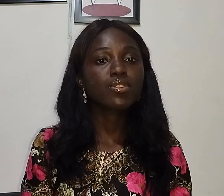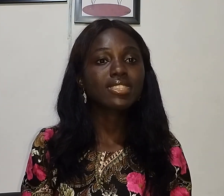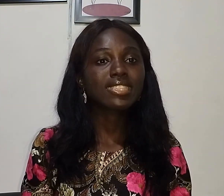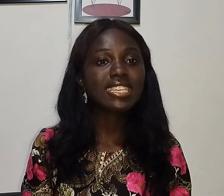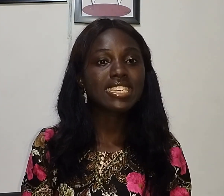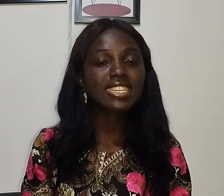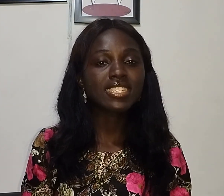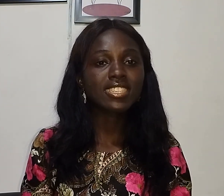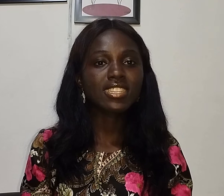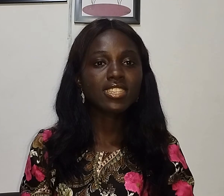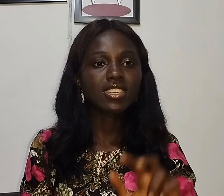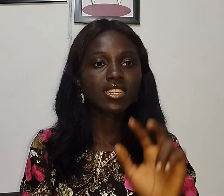13.